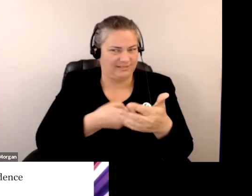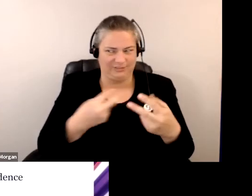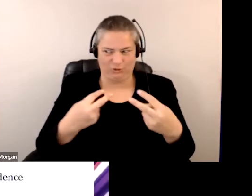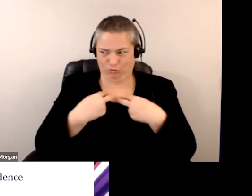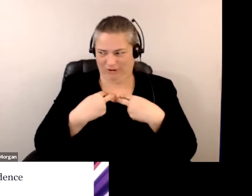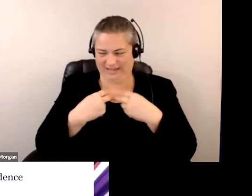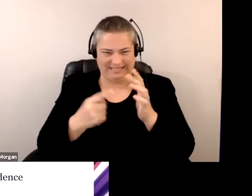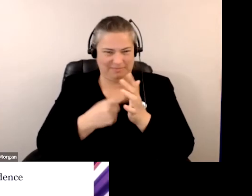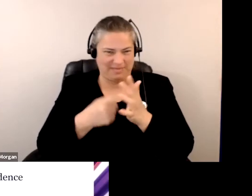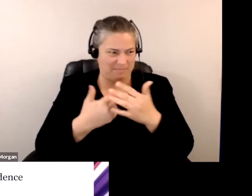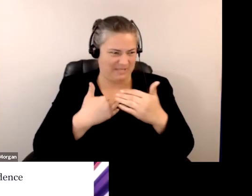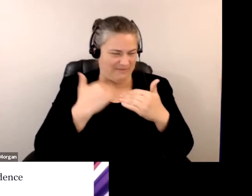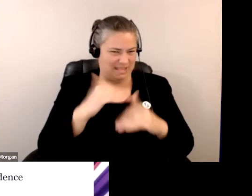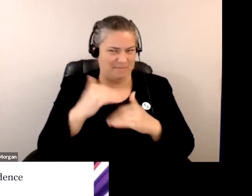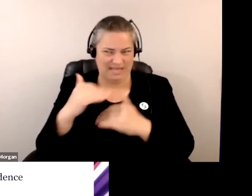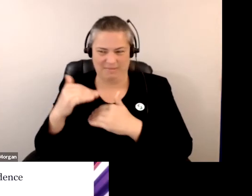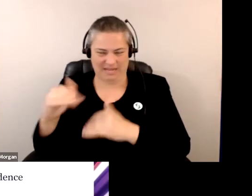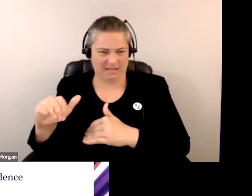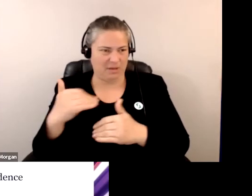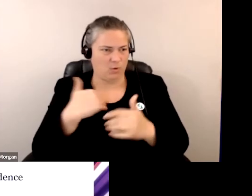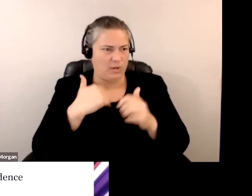weren't